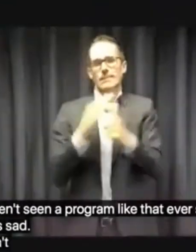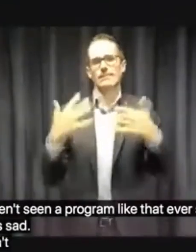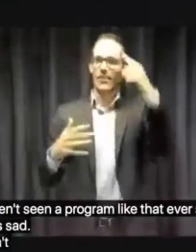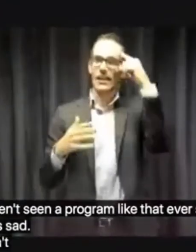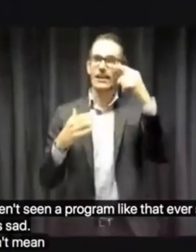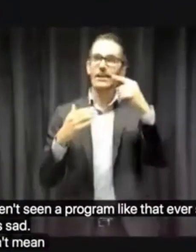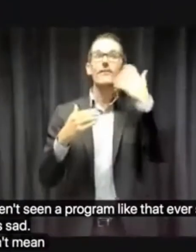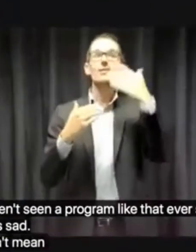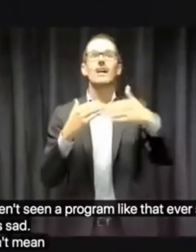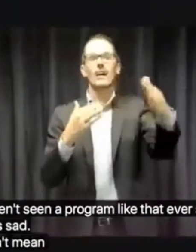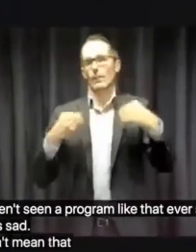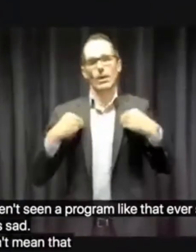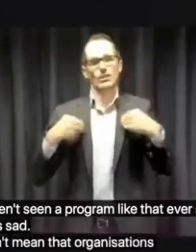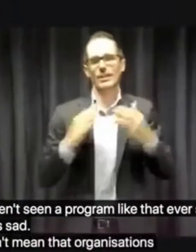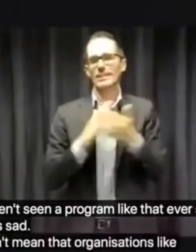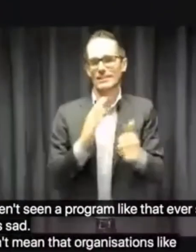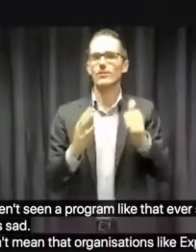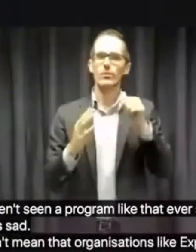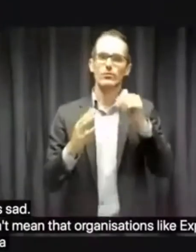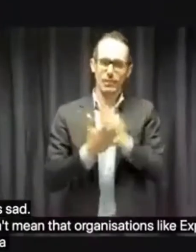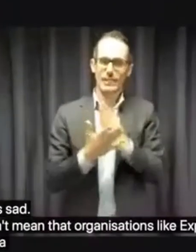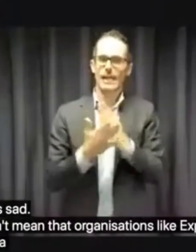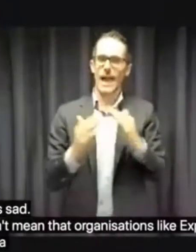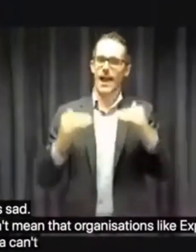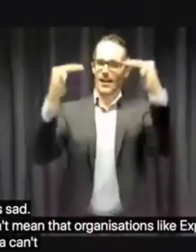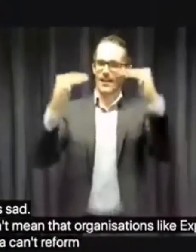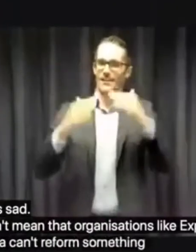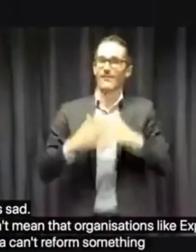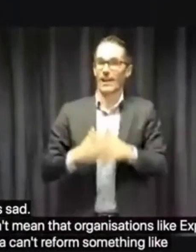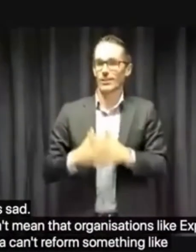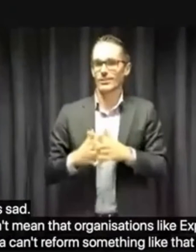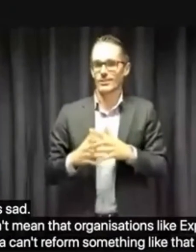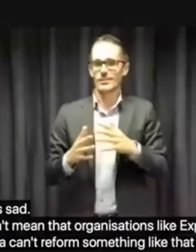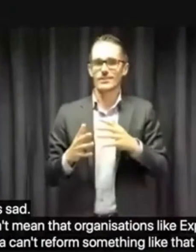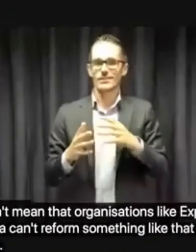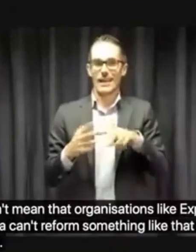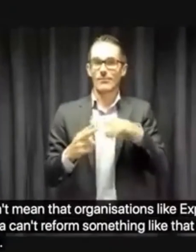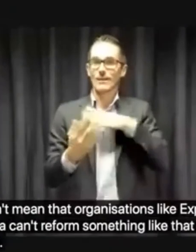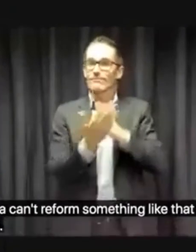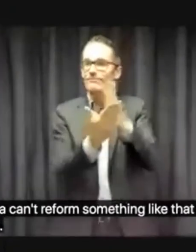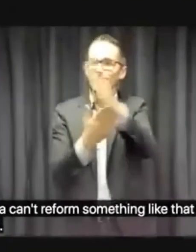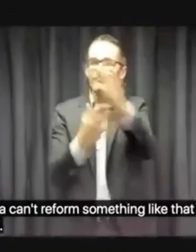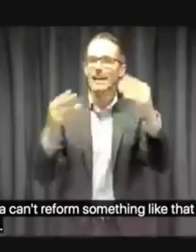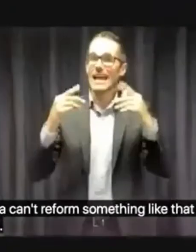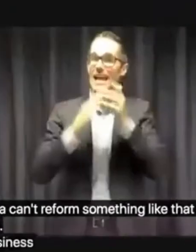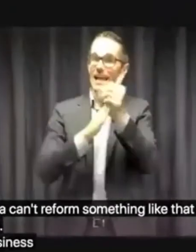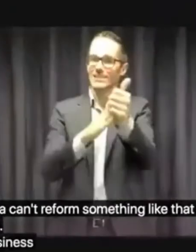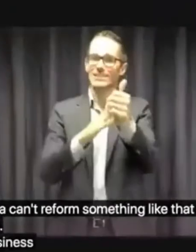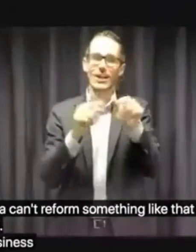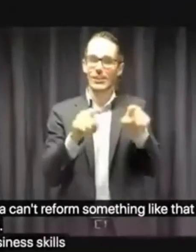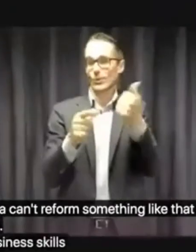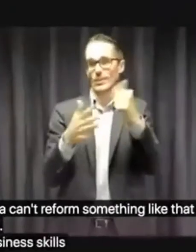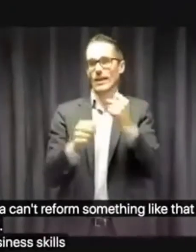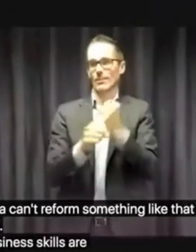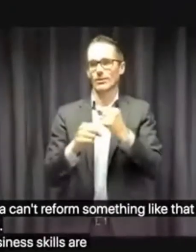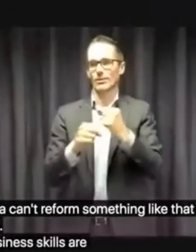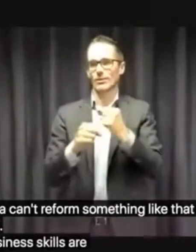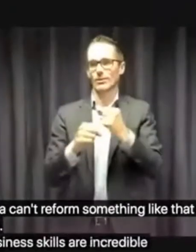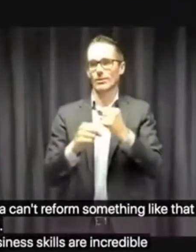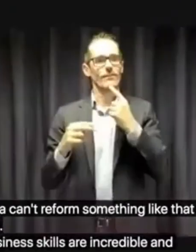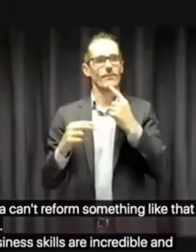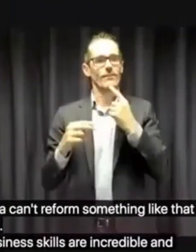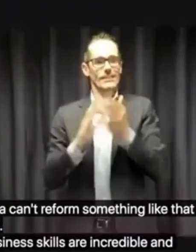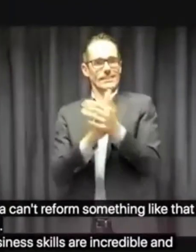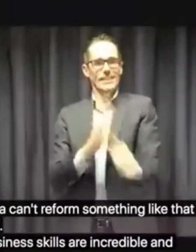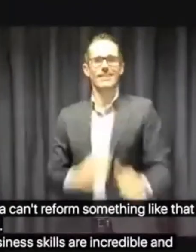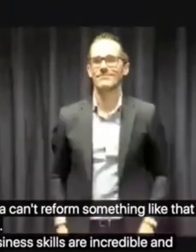moving forward. The business skills are incredible. And I think commercially, those business skills will be of high value, particularly if we want to see deaf leaders in